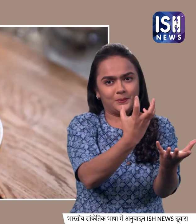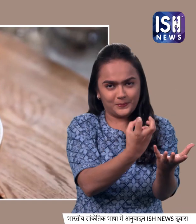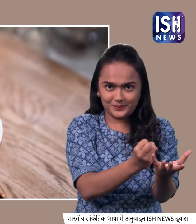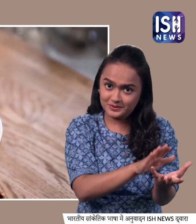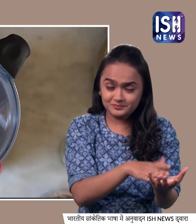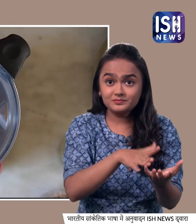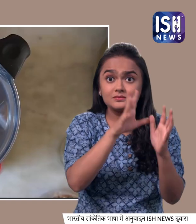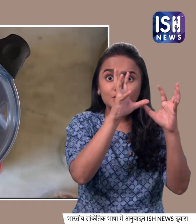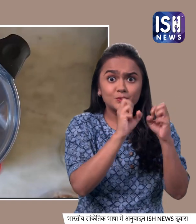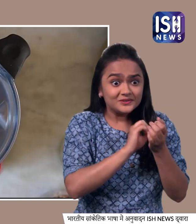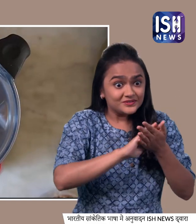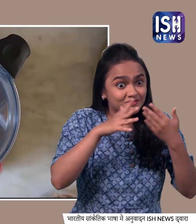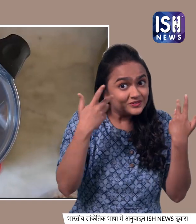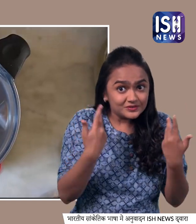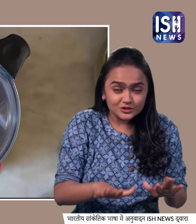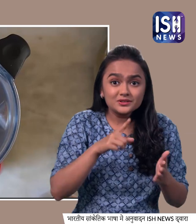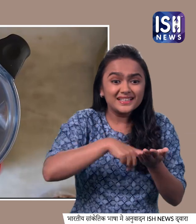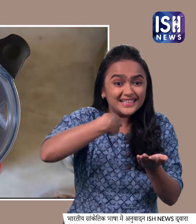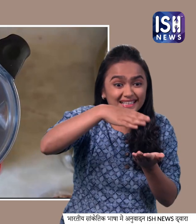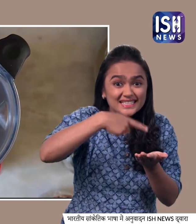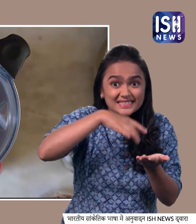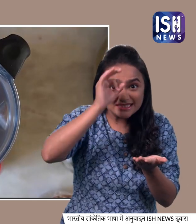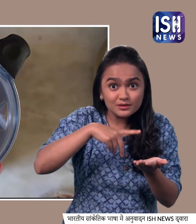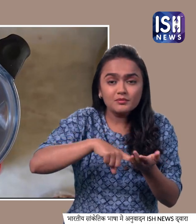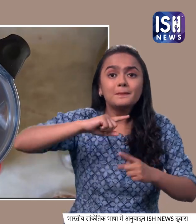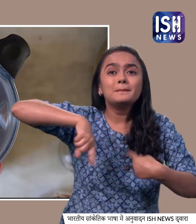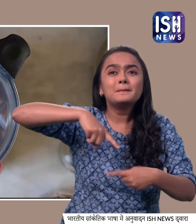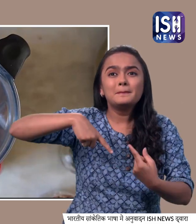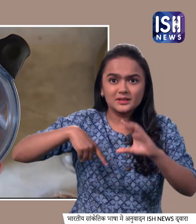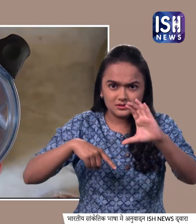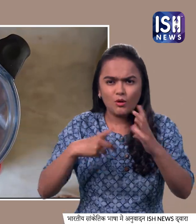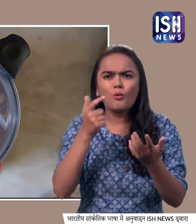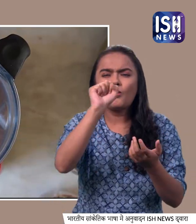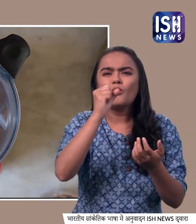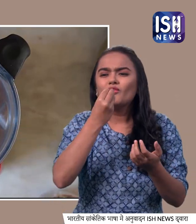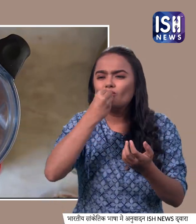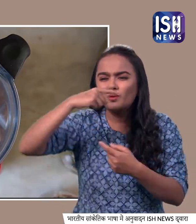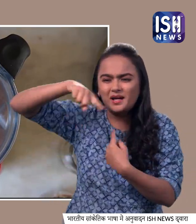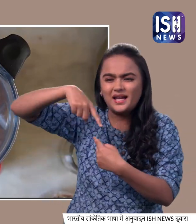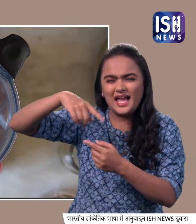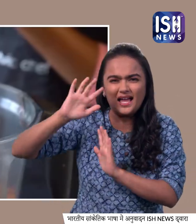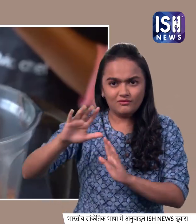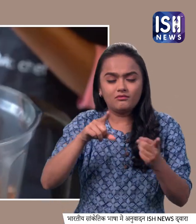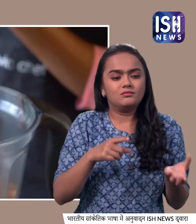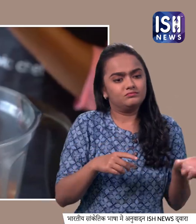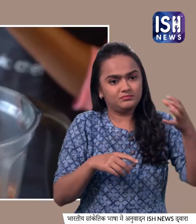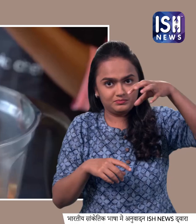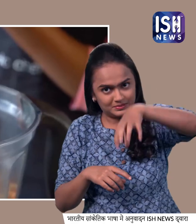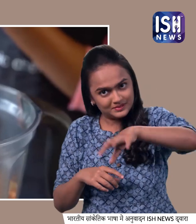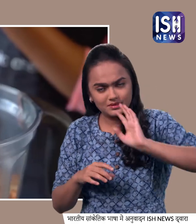When they are cold, you will transfer these nuts in your mixi or food processor. And blend